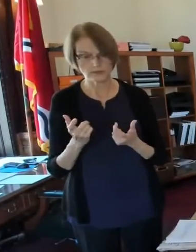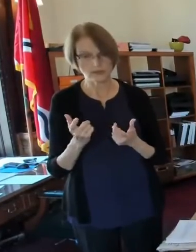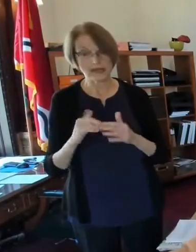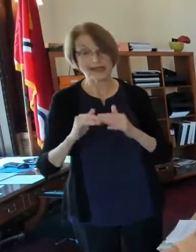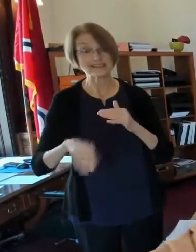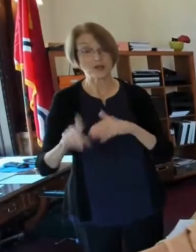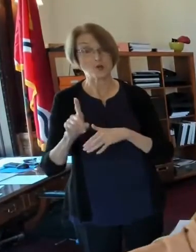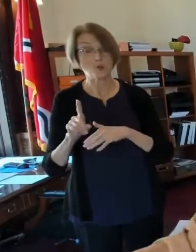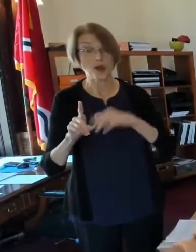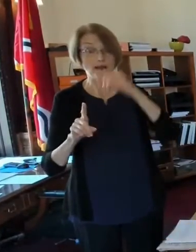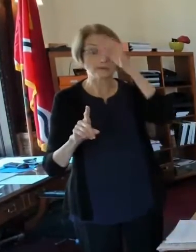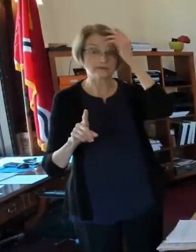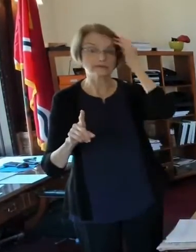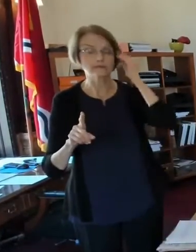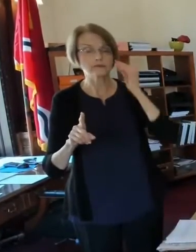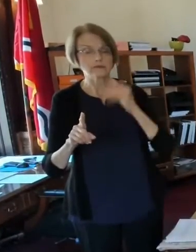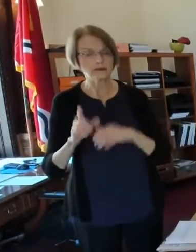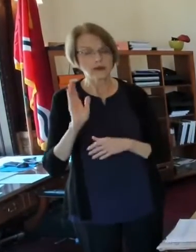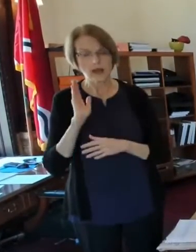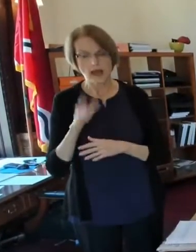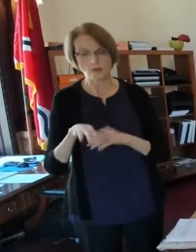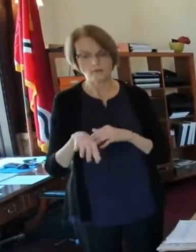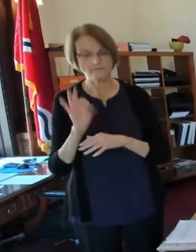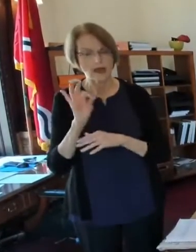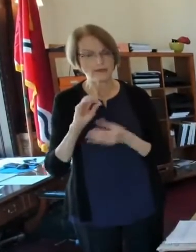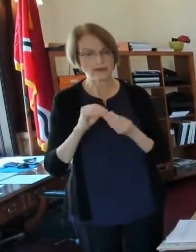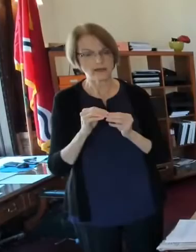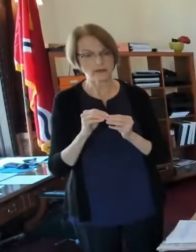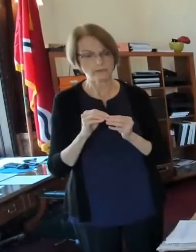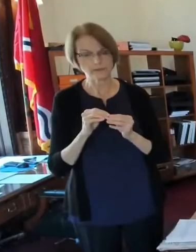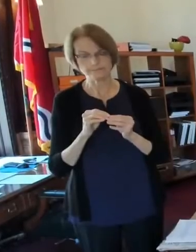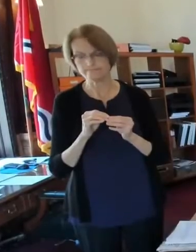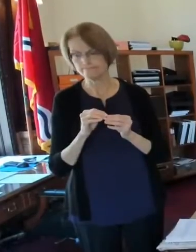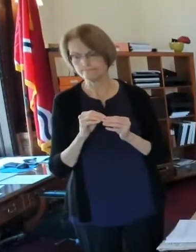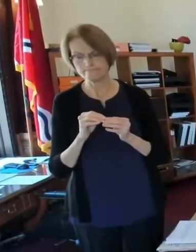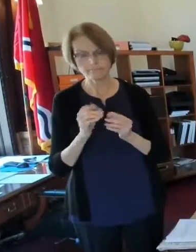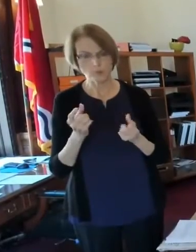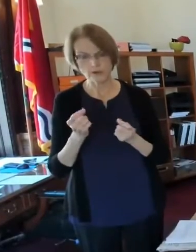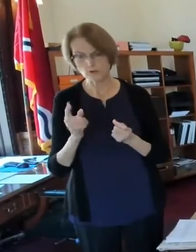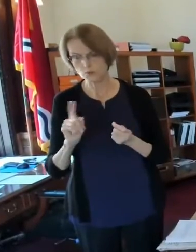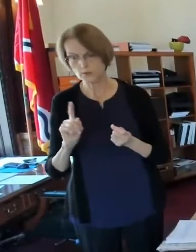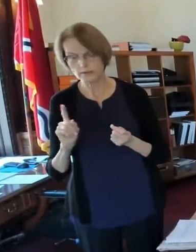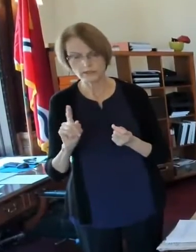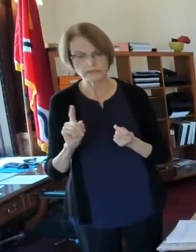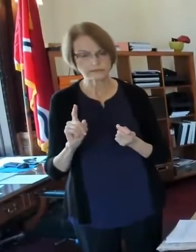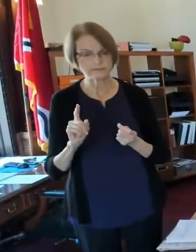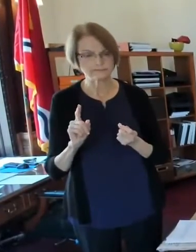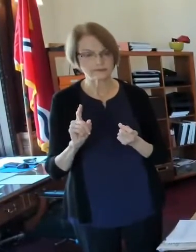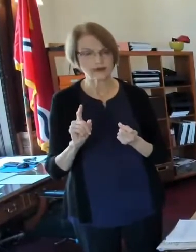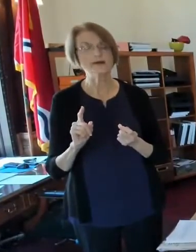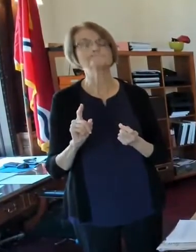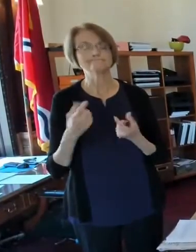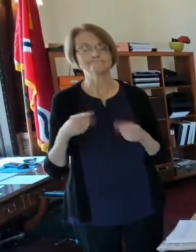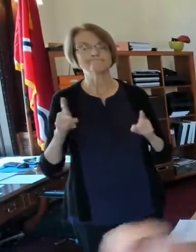one, and I'm gonna find it here, see what I did with it, and give it, here we go.